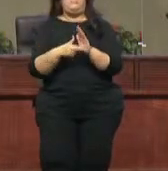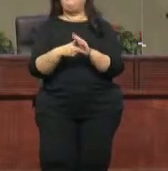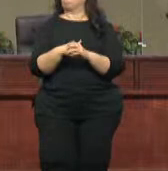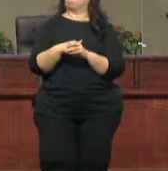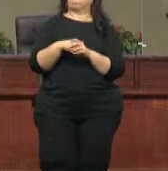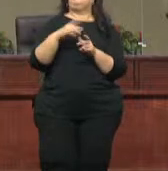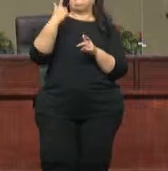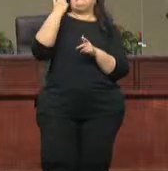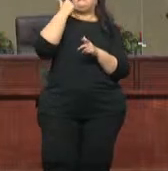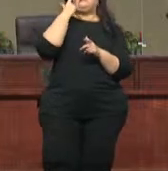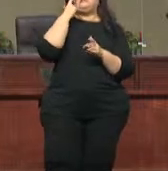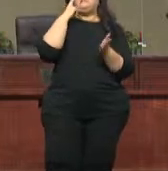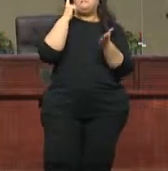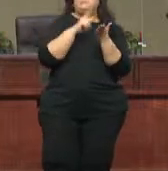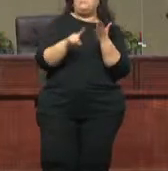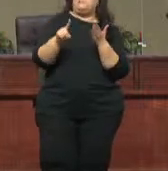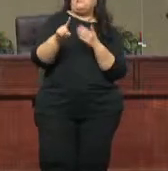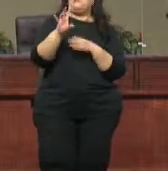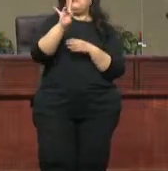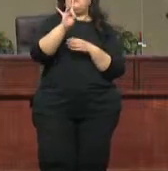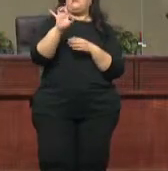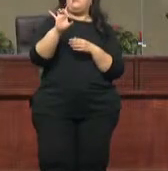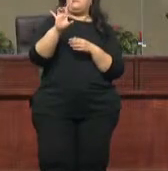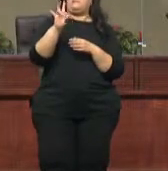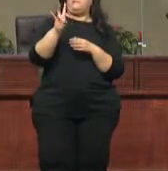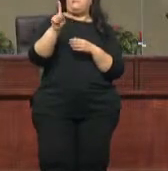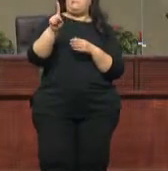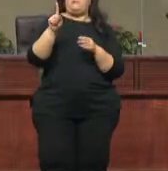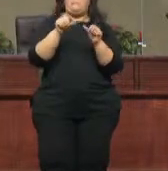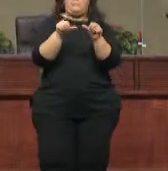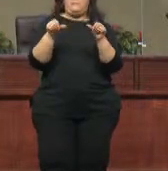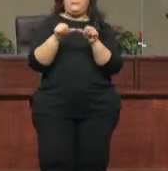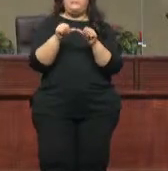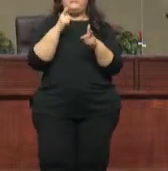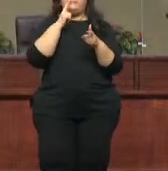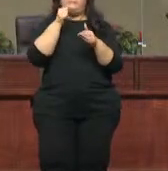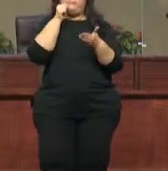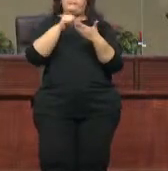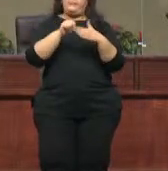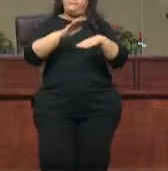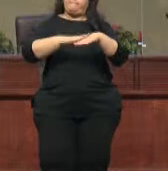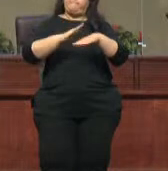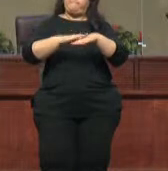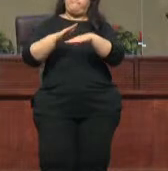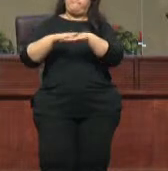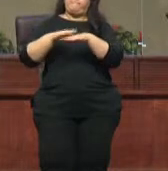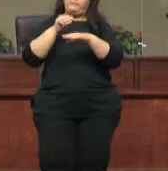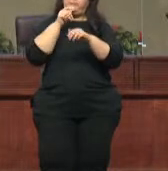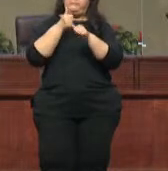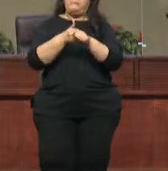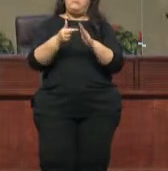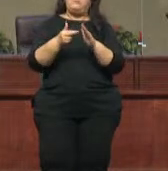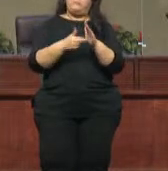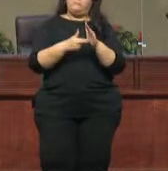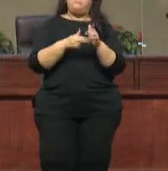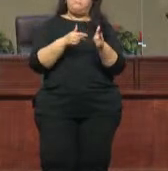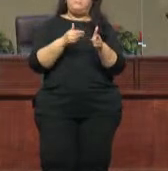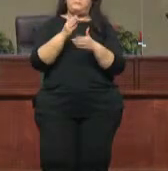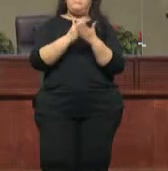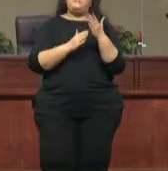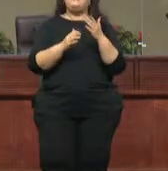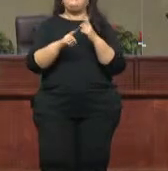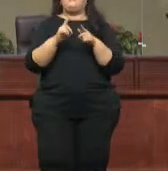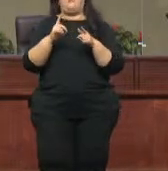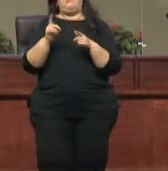have visited 871 locations and have issued 35 letters of non-compliance. So I'm proud of our